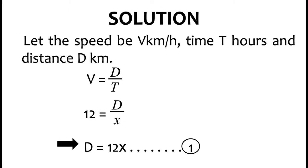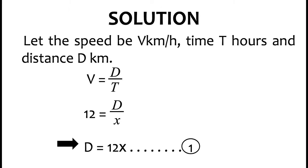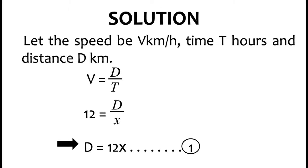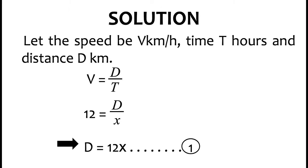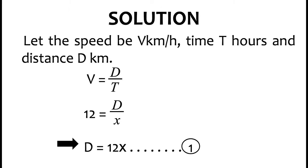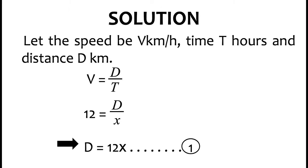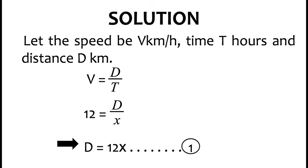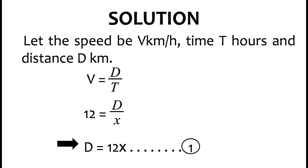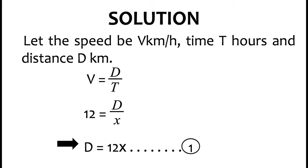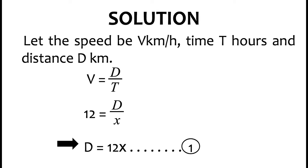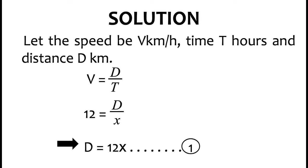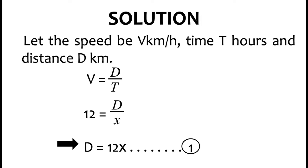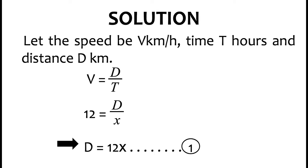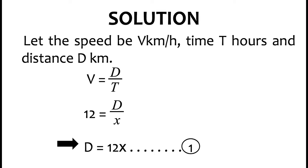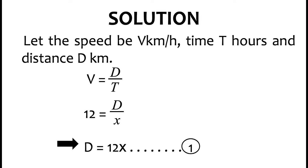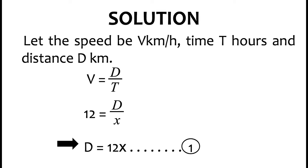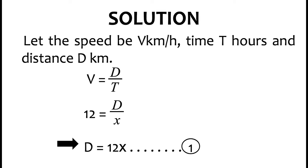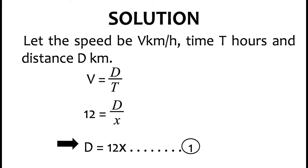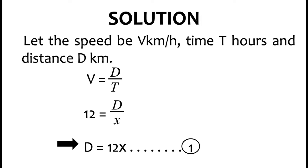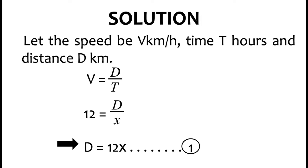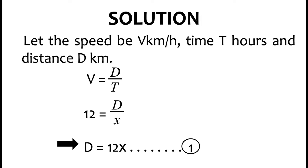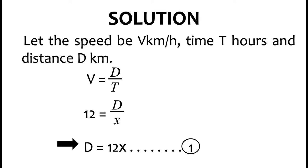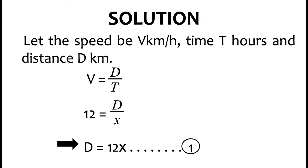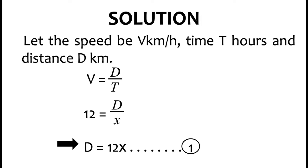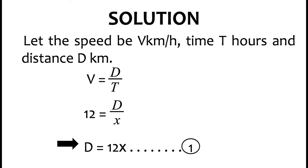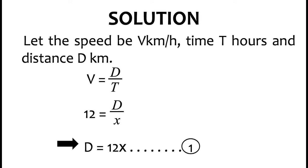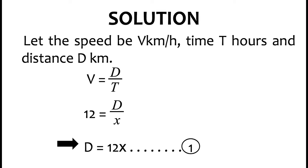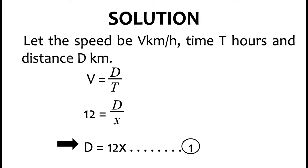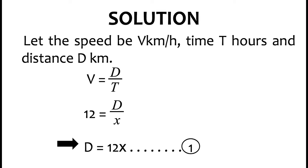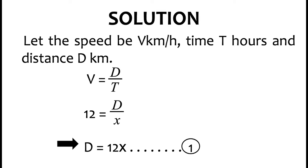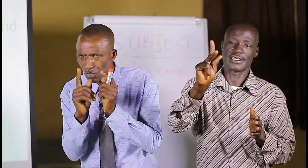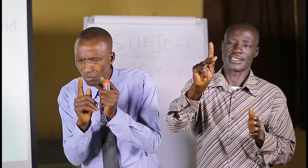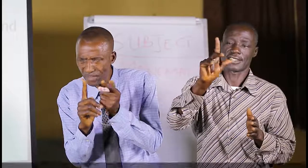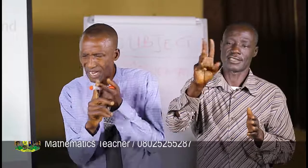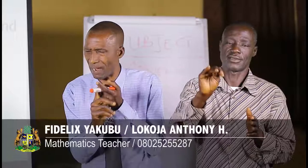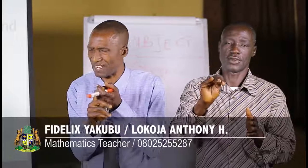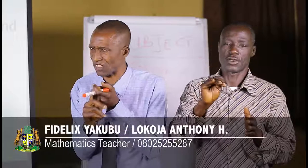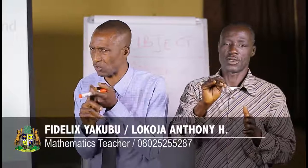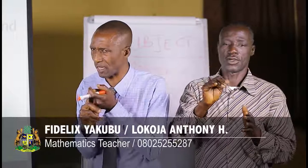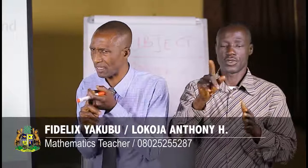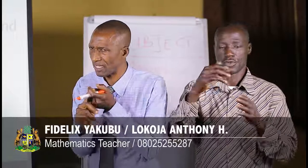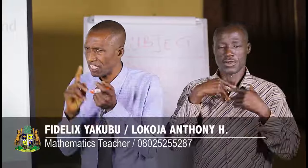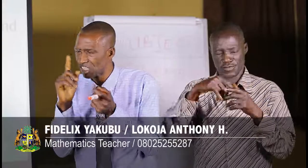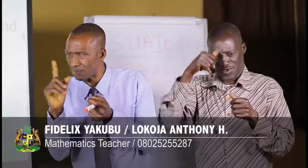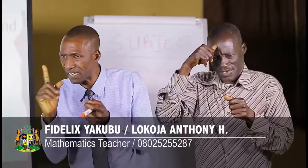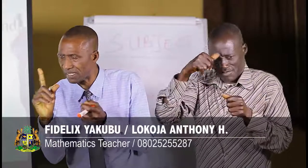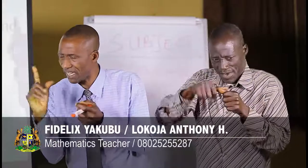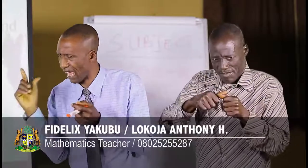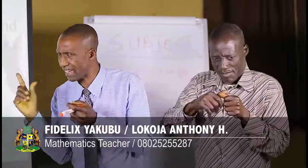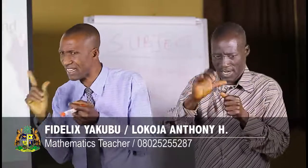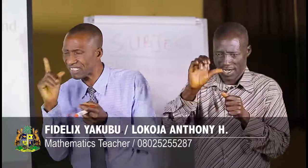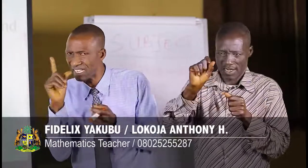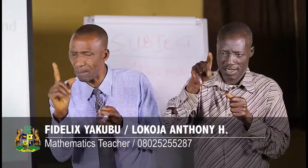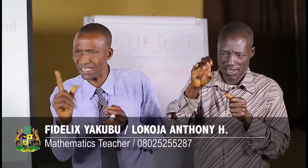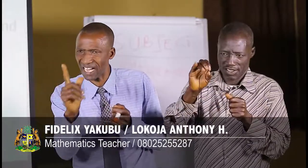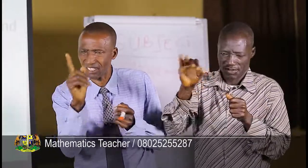Time, t hours, and distance, d kilometer. Don't forget, my dear student, speed